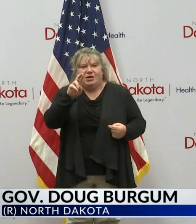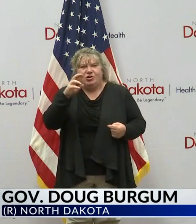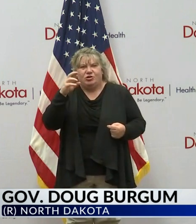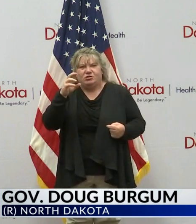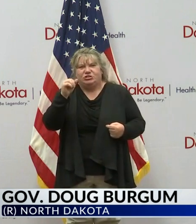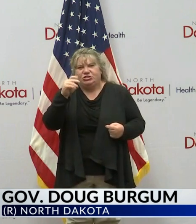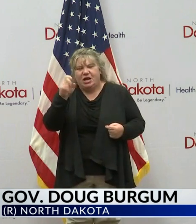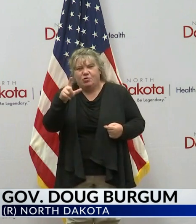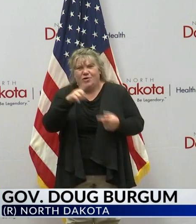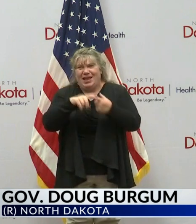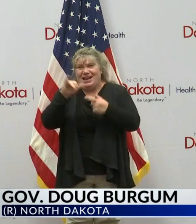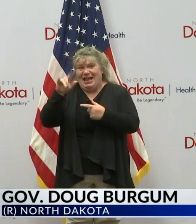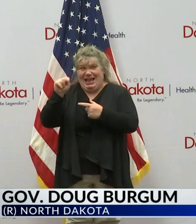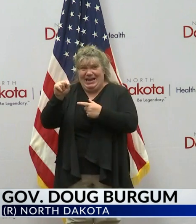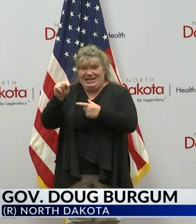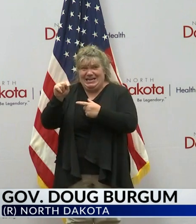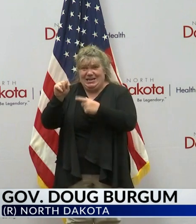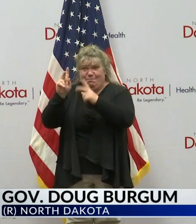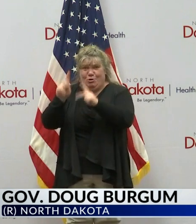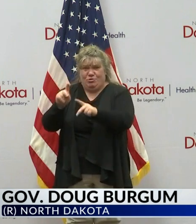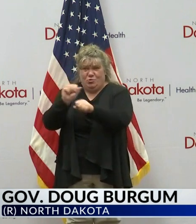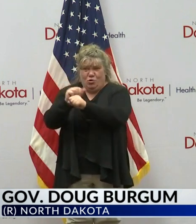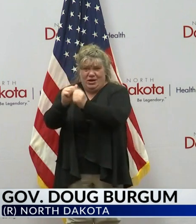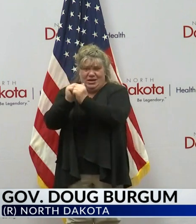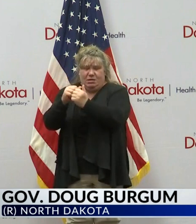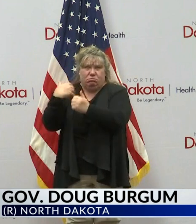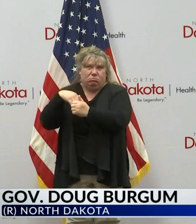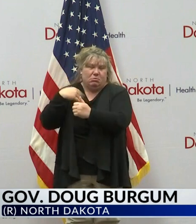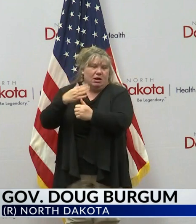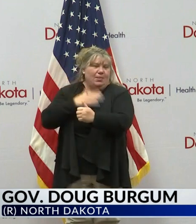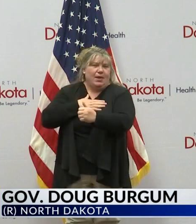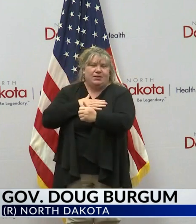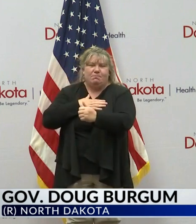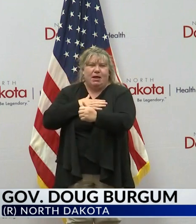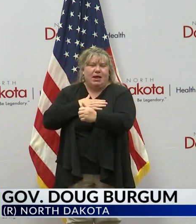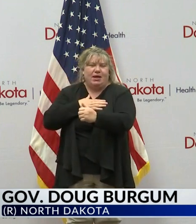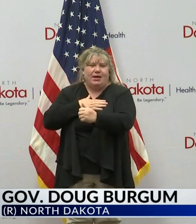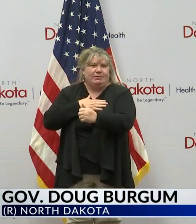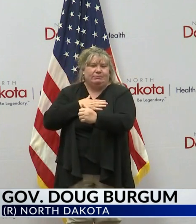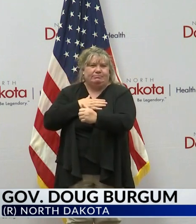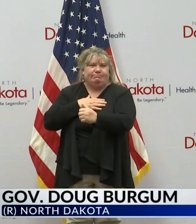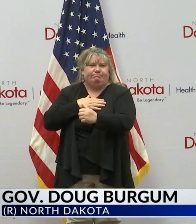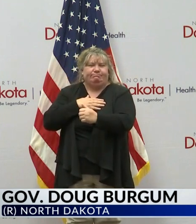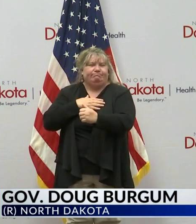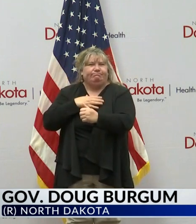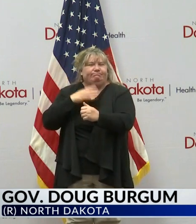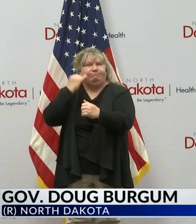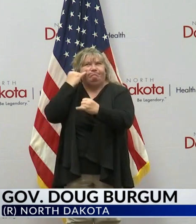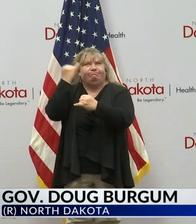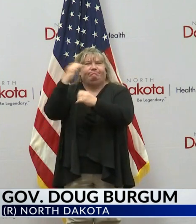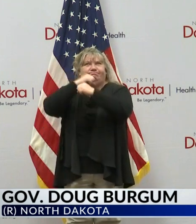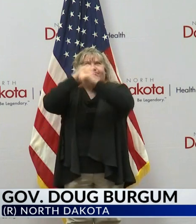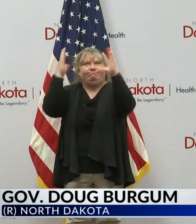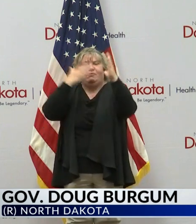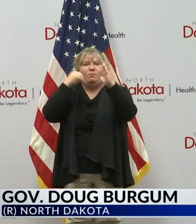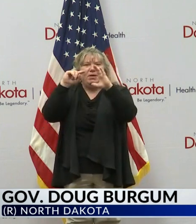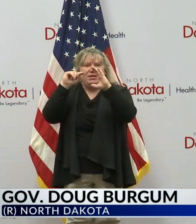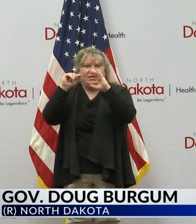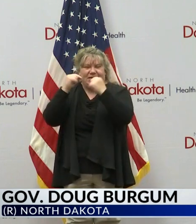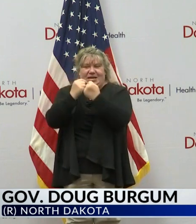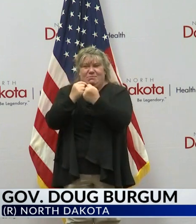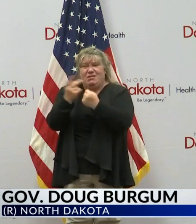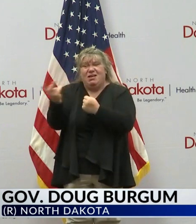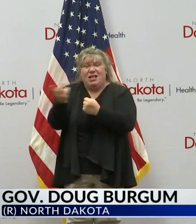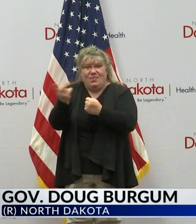working together. That's my dream team, and they're getting it done. As we've said, North Dakota's leading the way on testing and on contact tracing. They're going to both